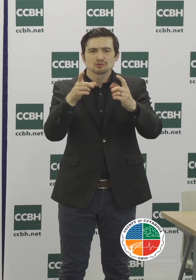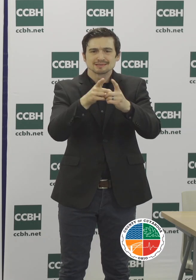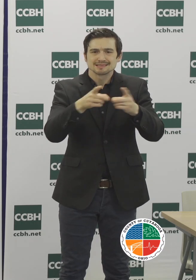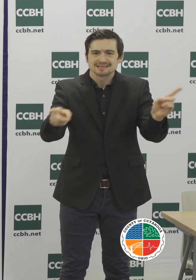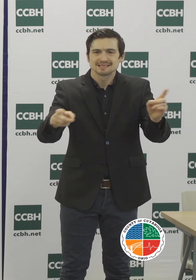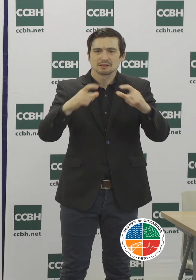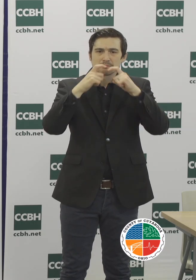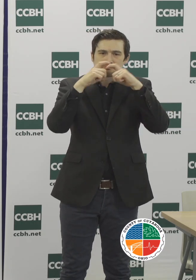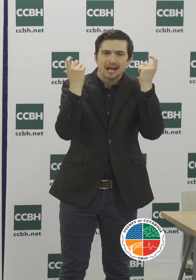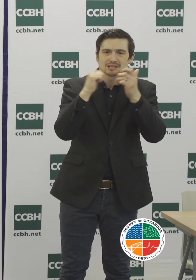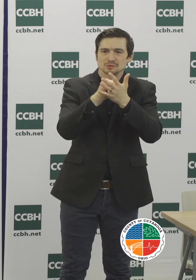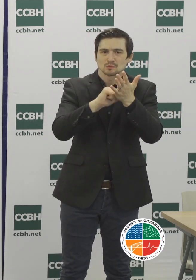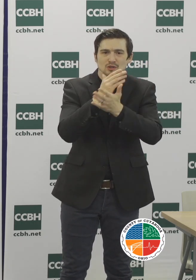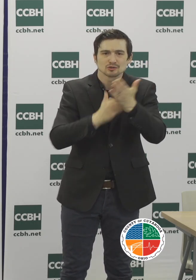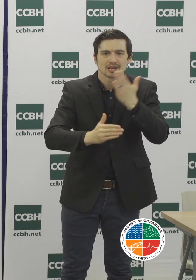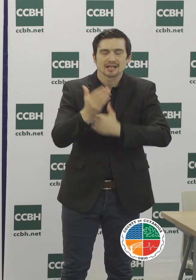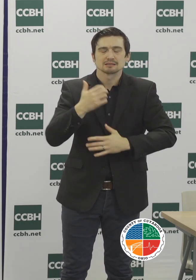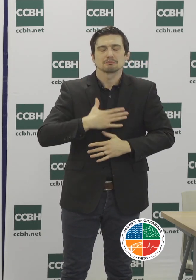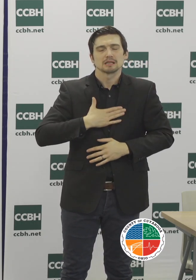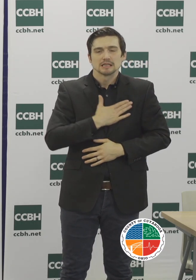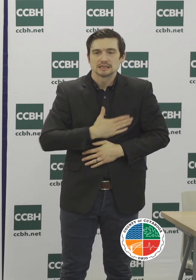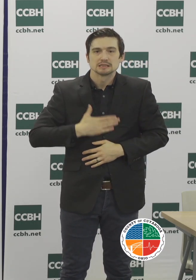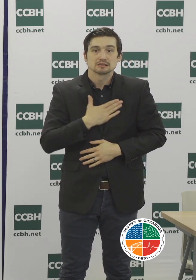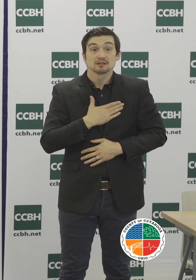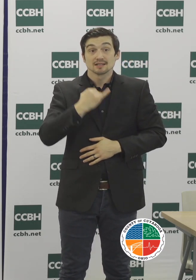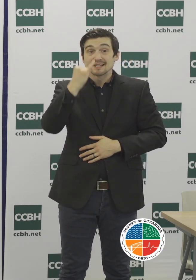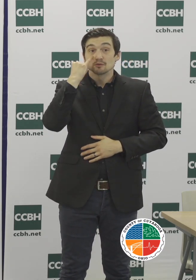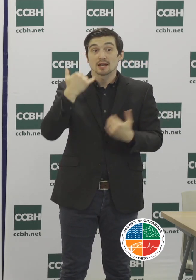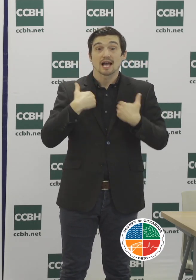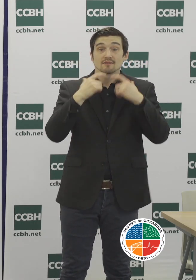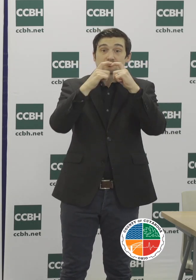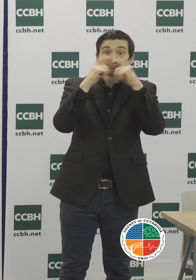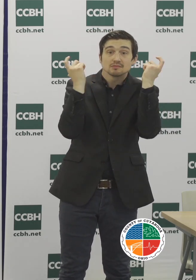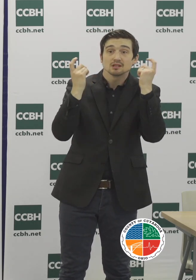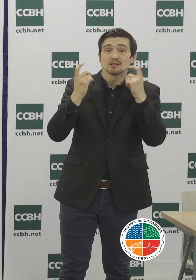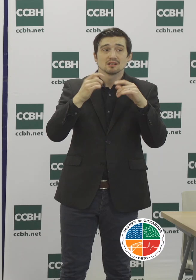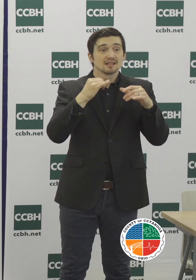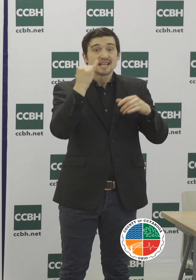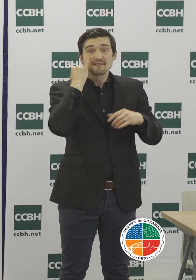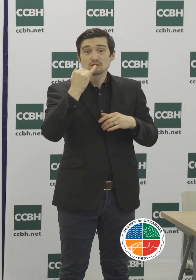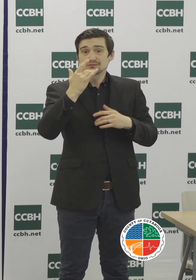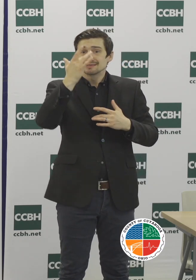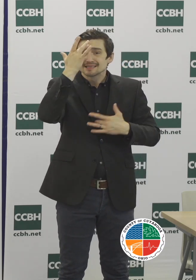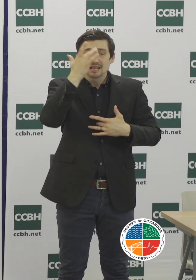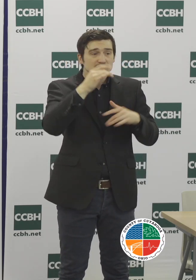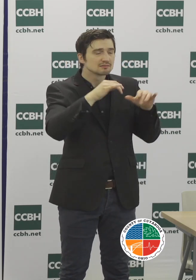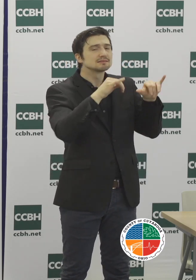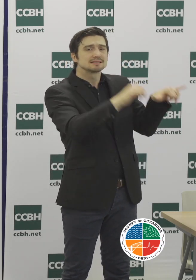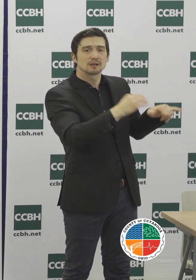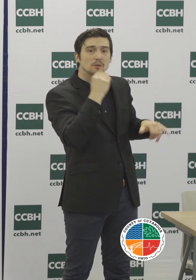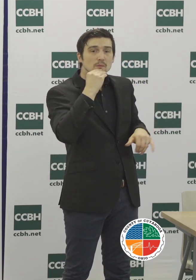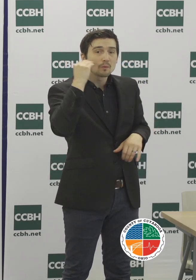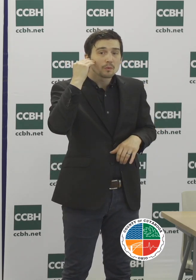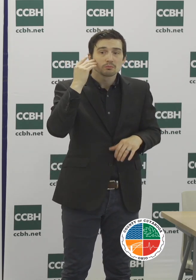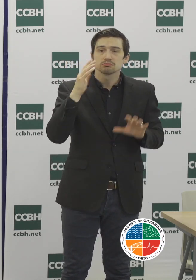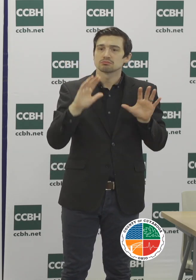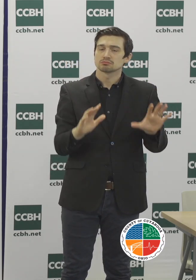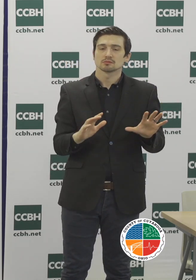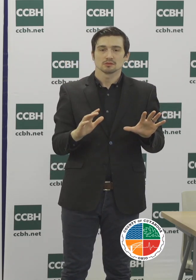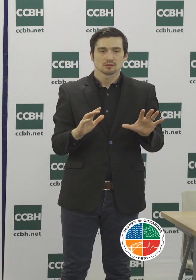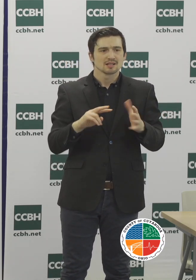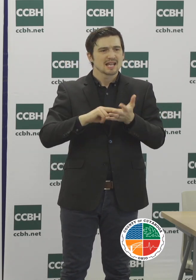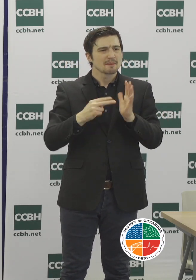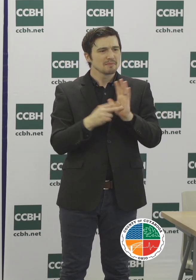appreciation by following the guidance. Wearing a face covering, staying at home when you're sick, and keeping your hands clean are signs